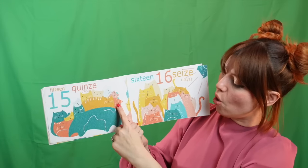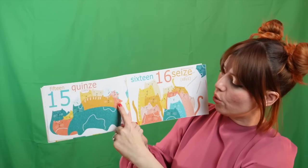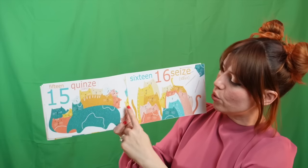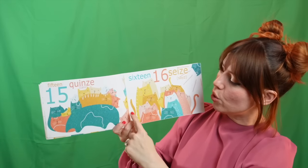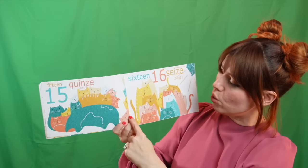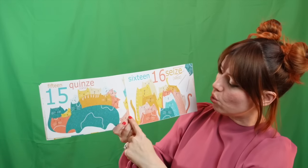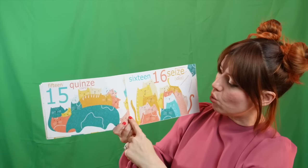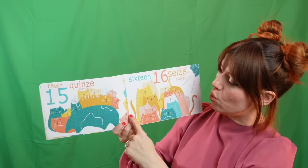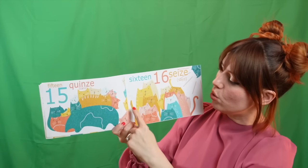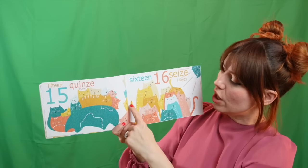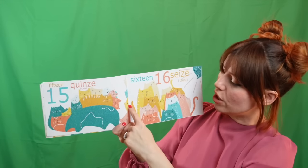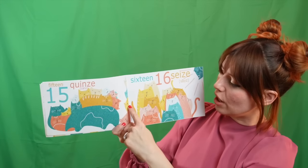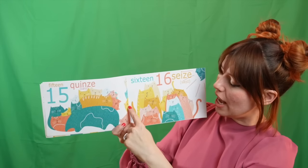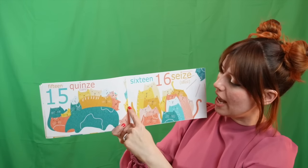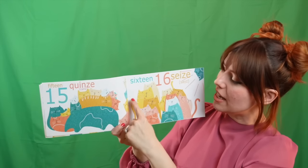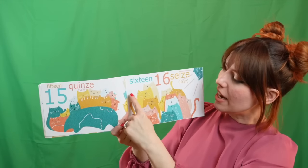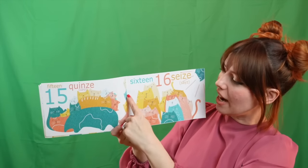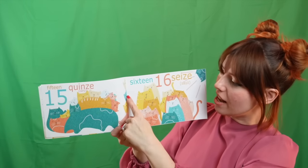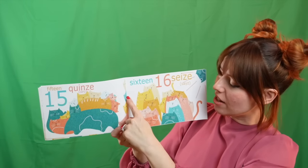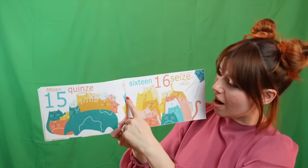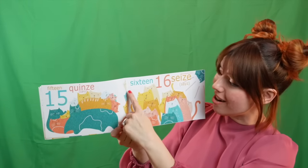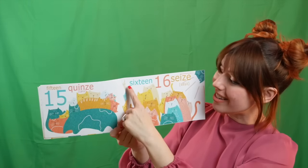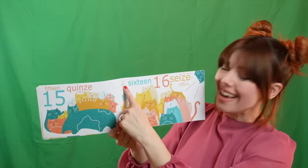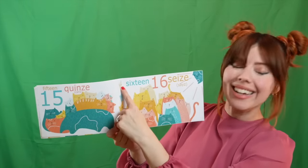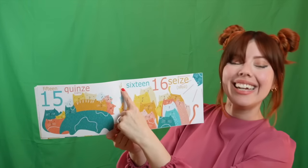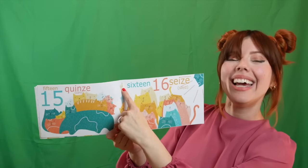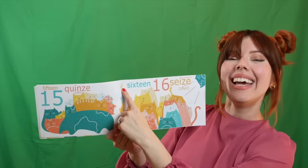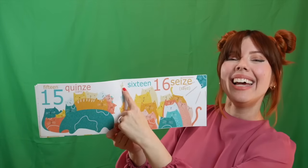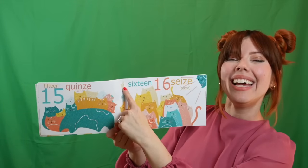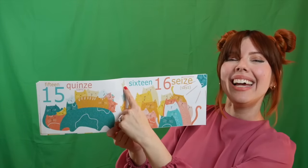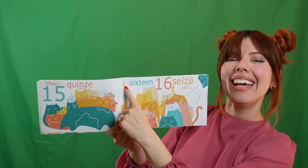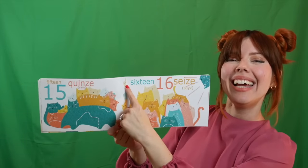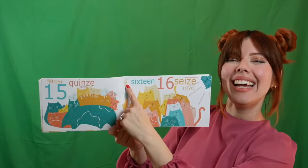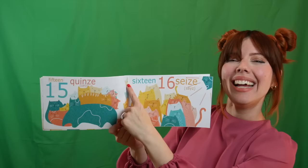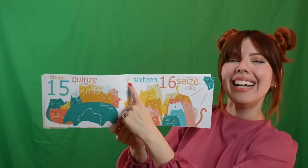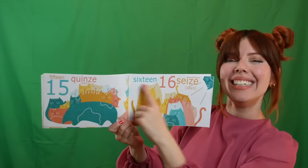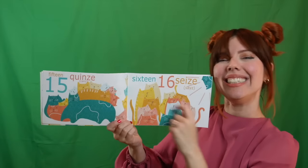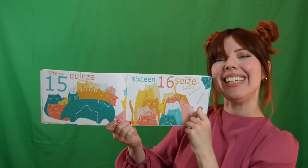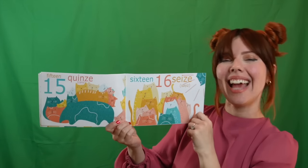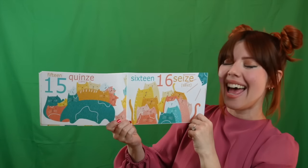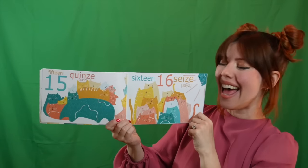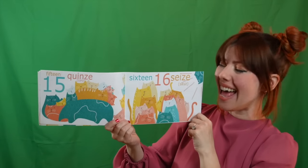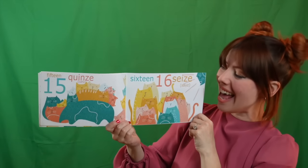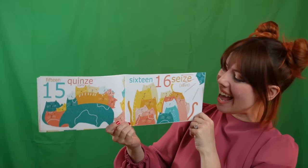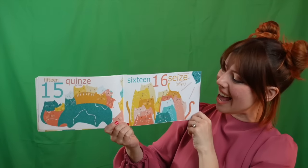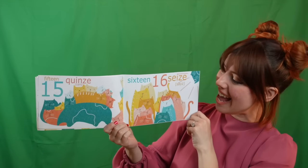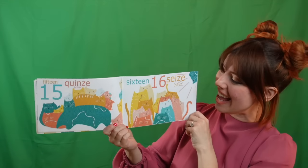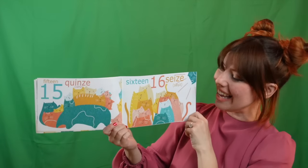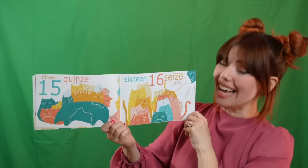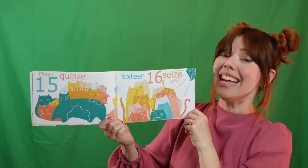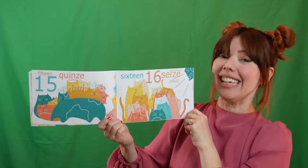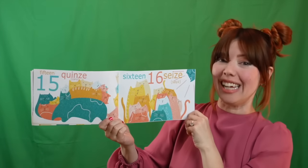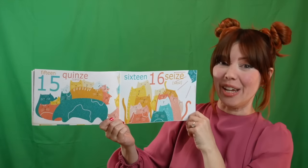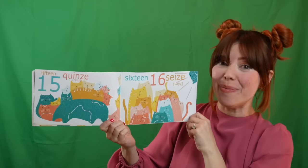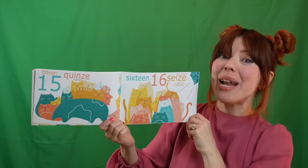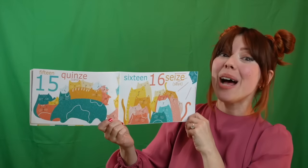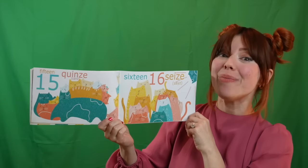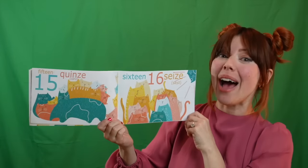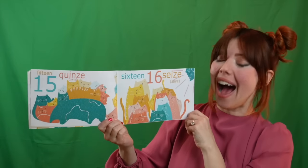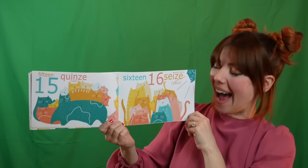onze, douze, treize, quatorze, quinze. Yay! Keep it up. I